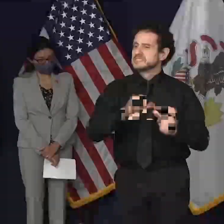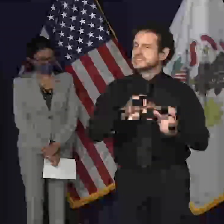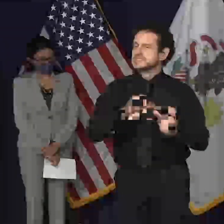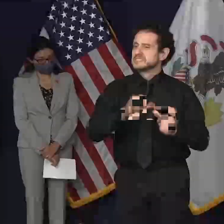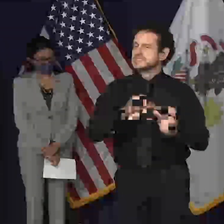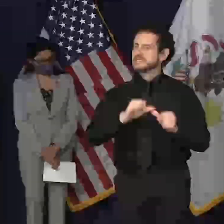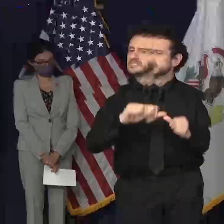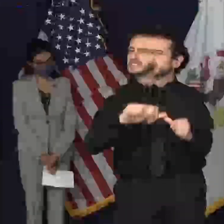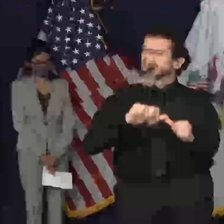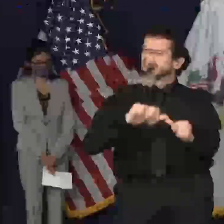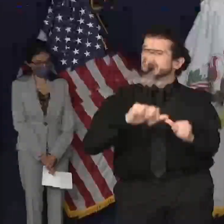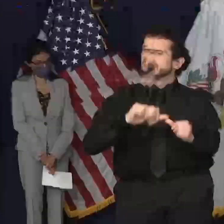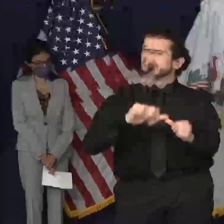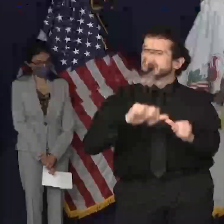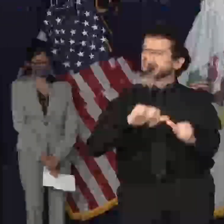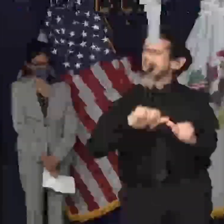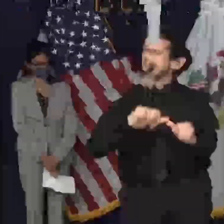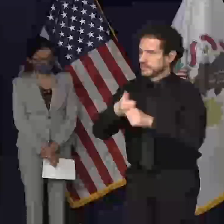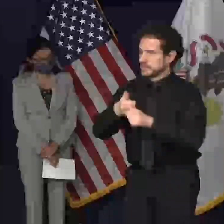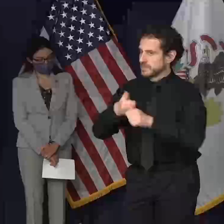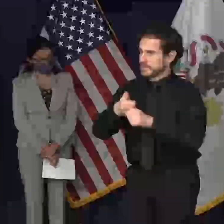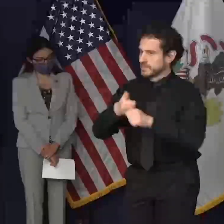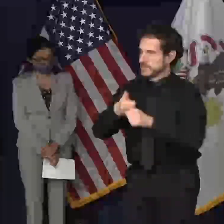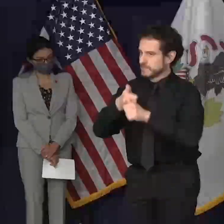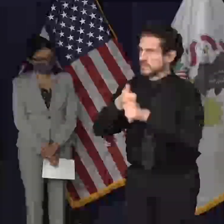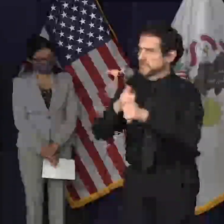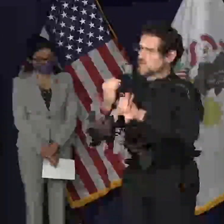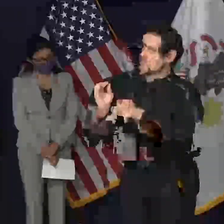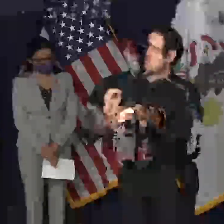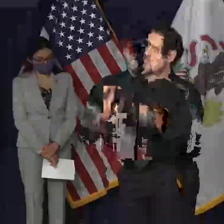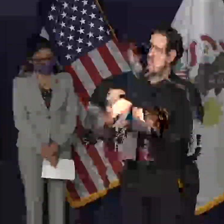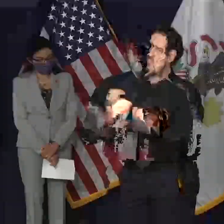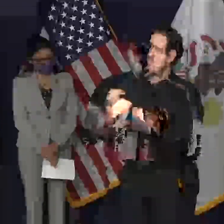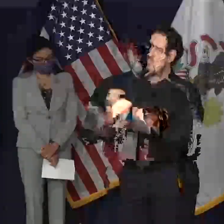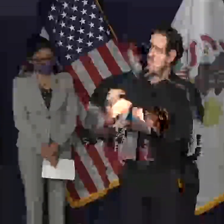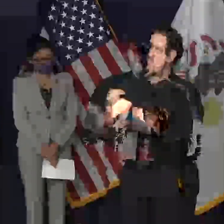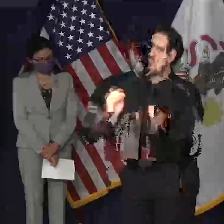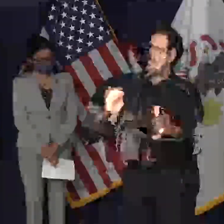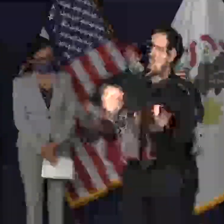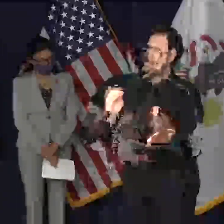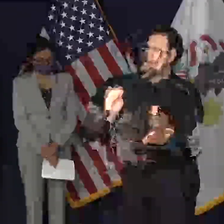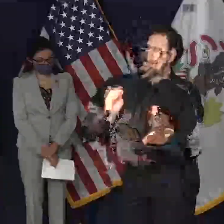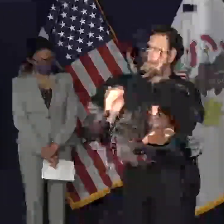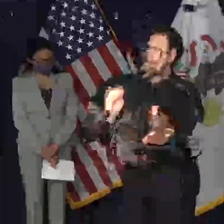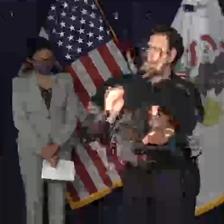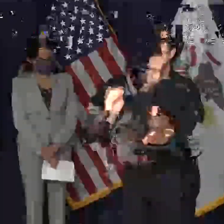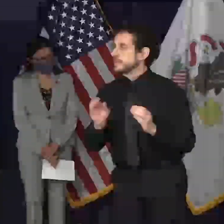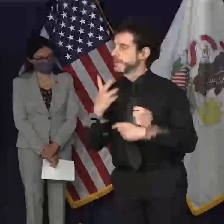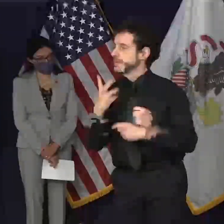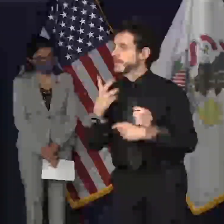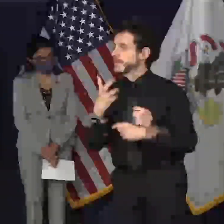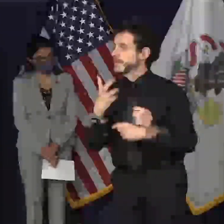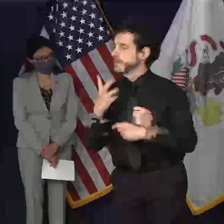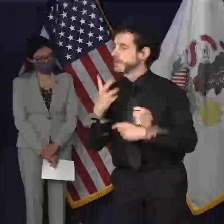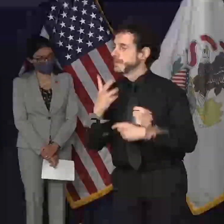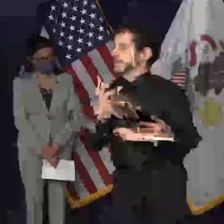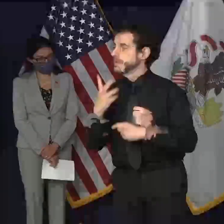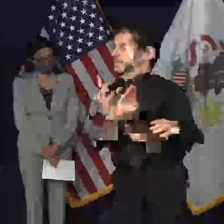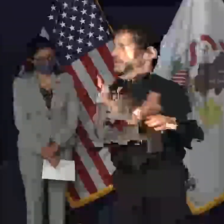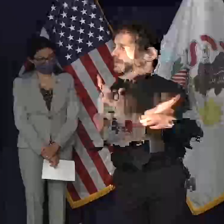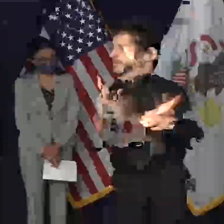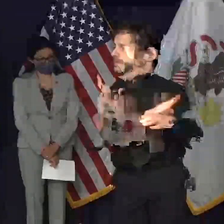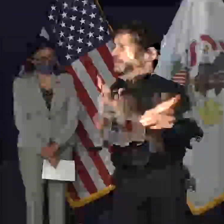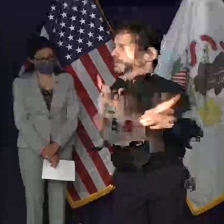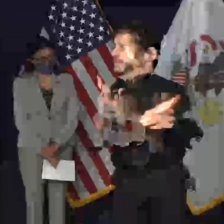the dial up of, you know, allowing more and more interactions to occur in business and otherwise, the